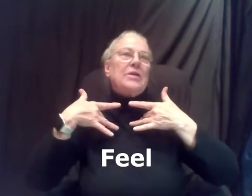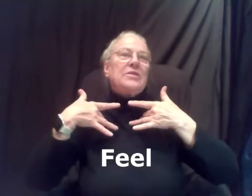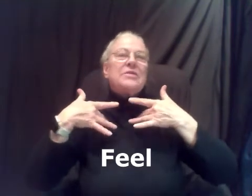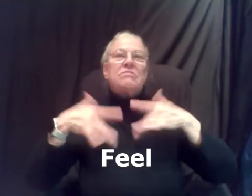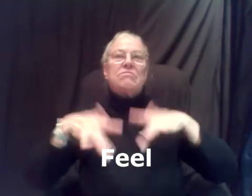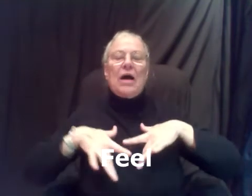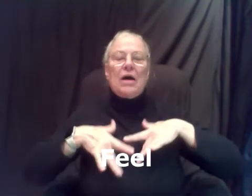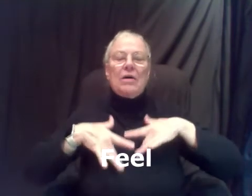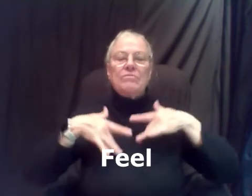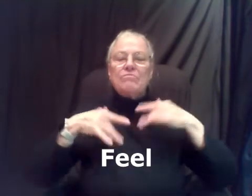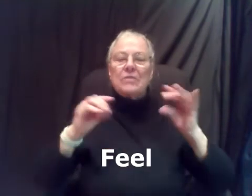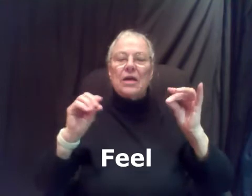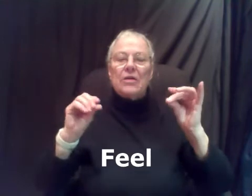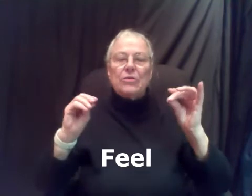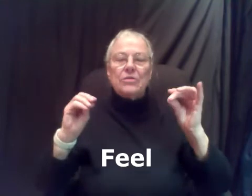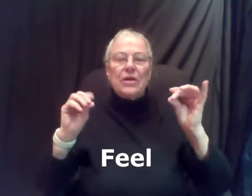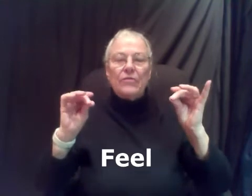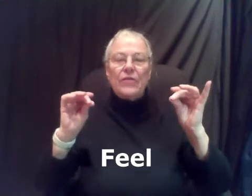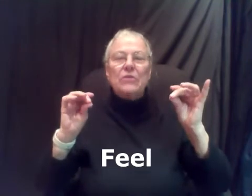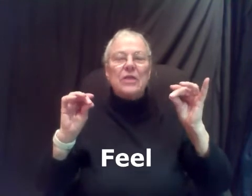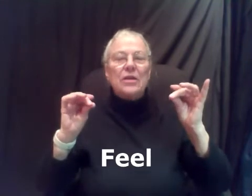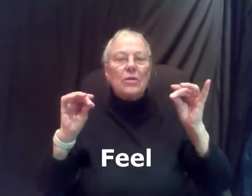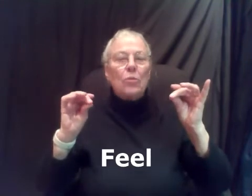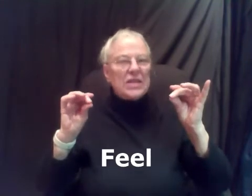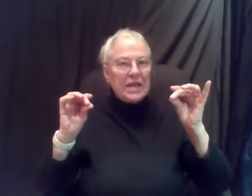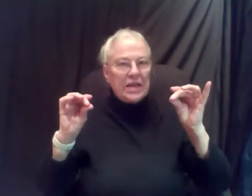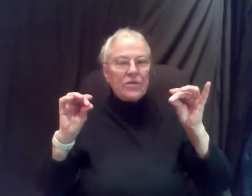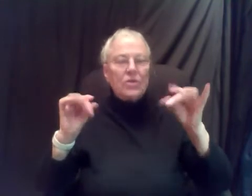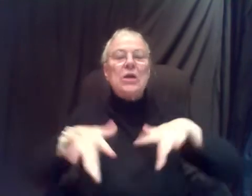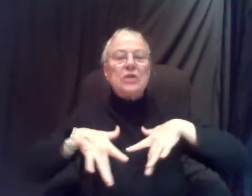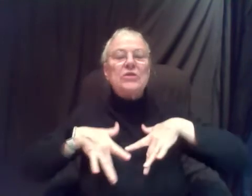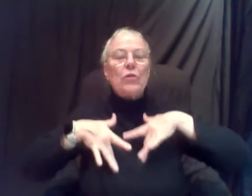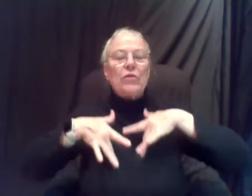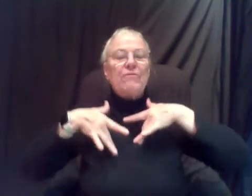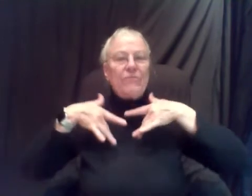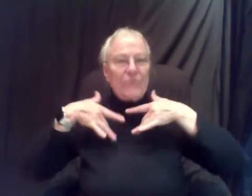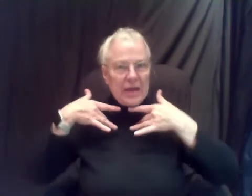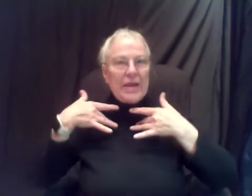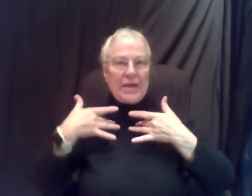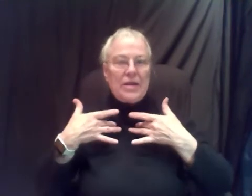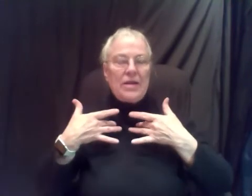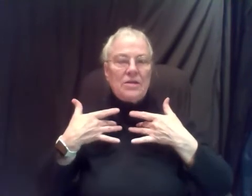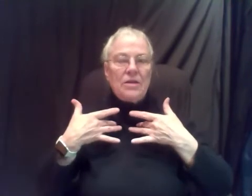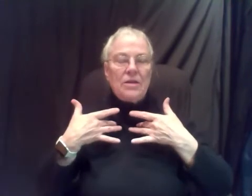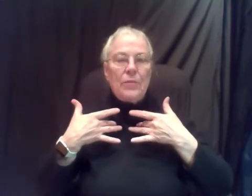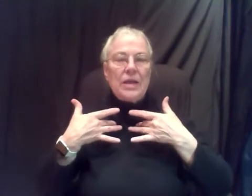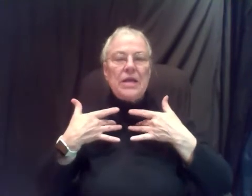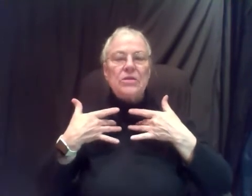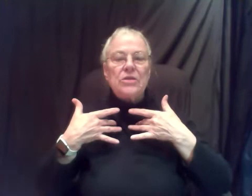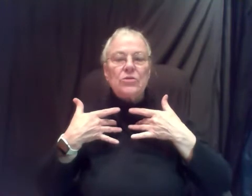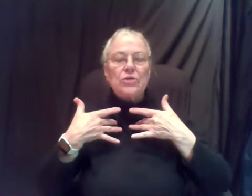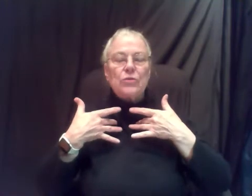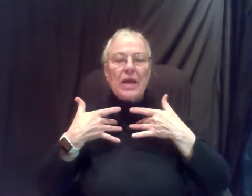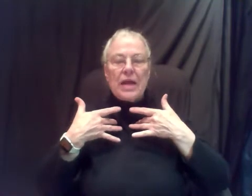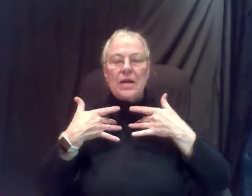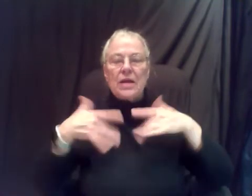It's your center finger is a little more tender, so the feeling is a little bit easier to recognize that